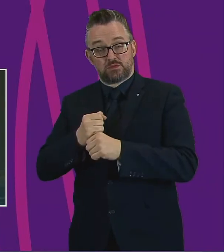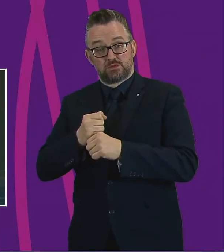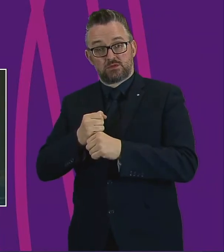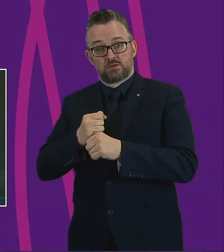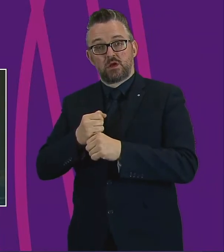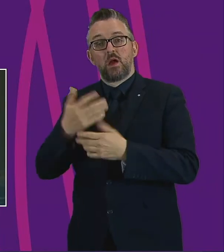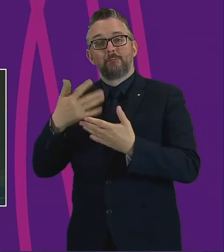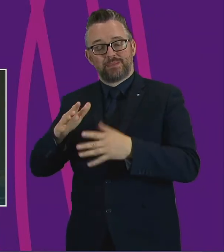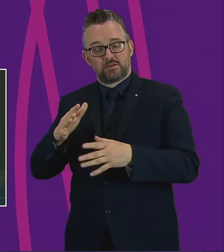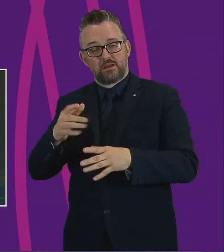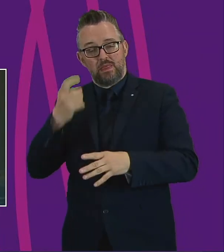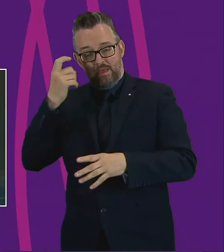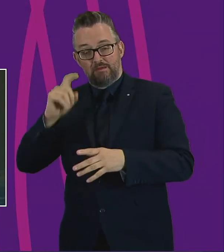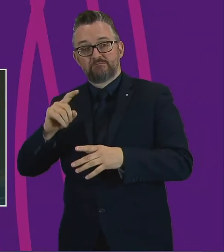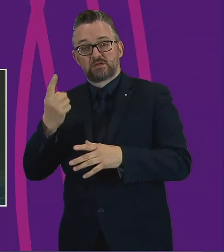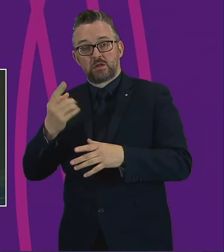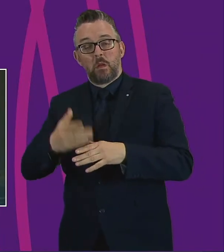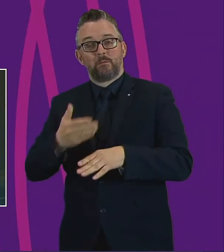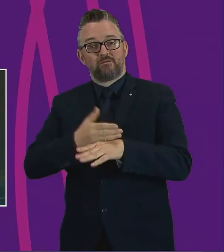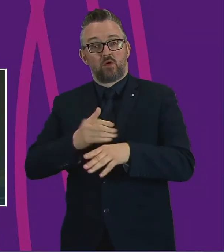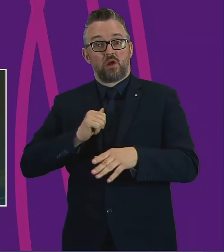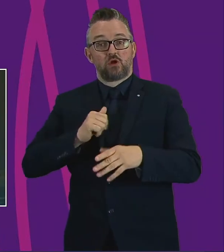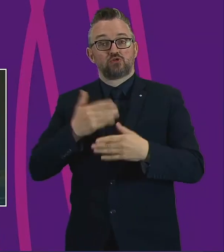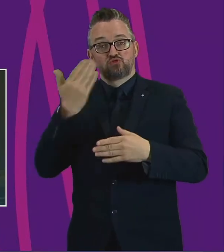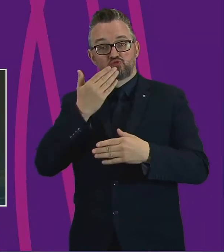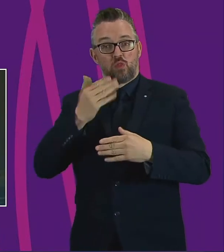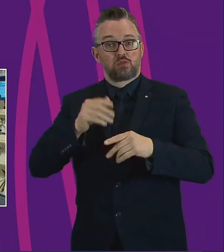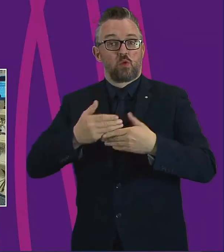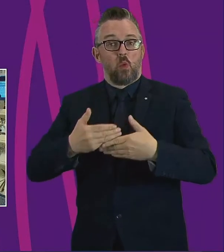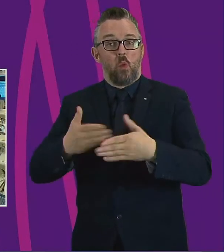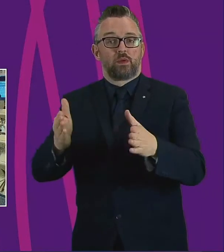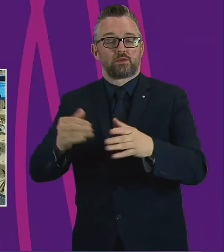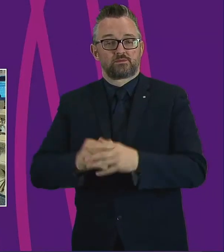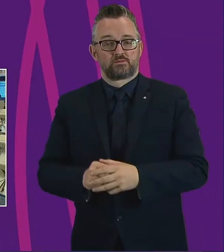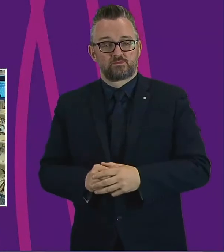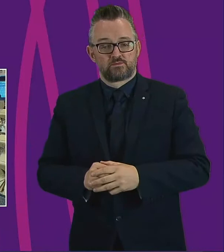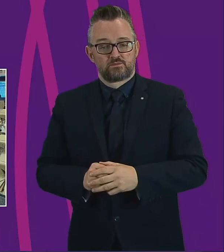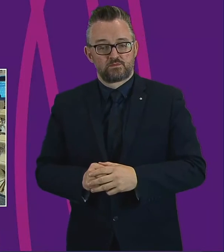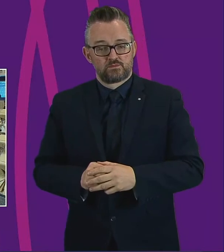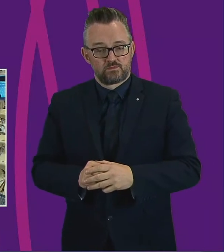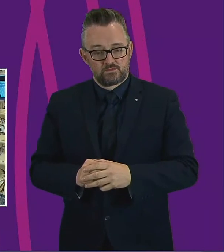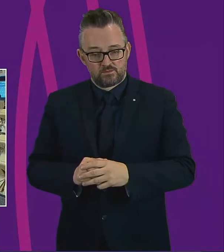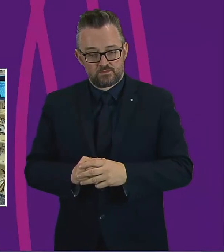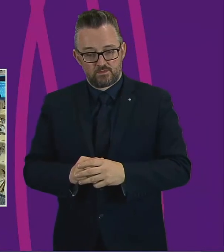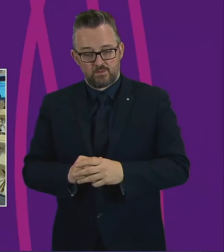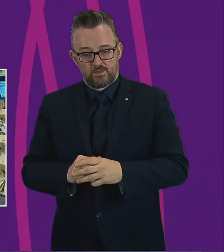ahead of the phased reopening of schools in Scotland? John Swinney.